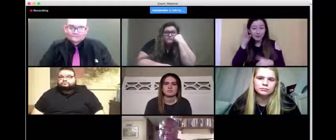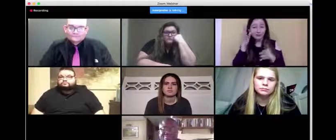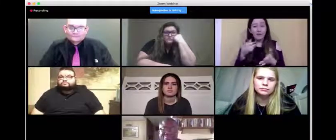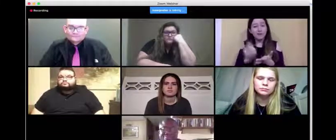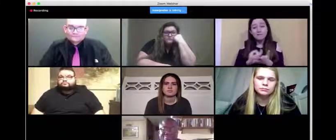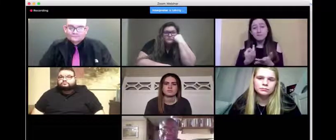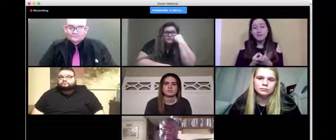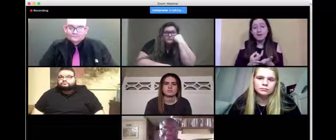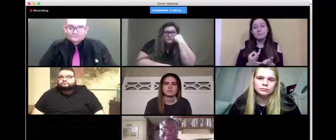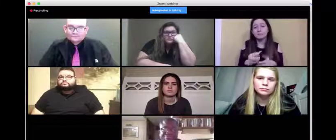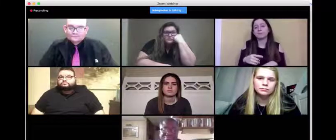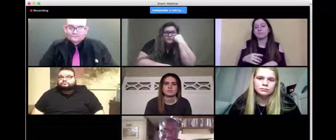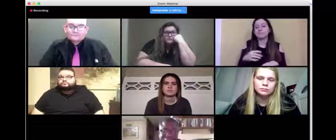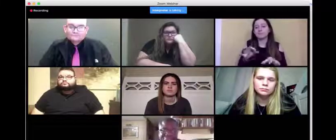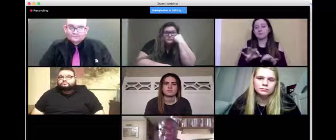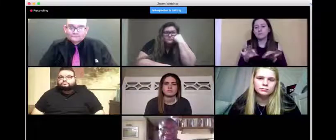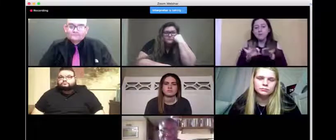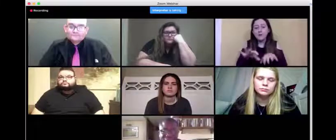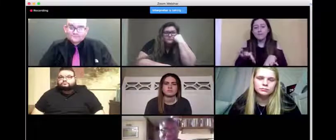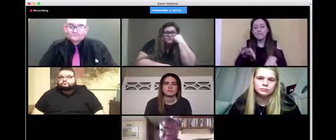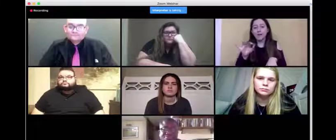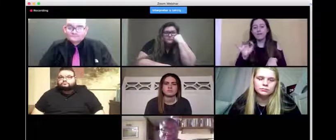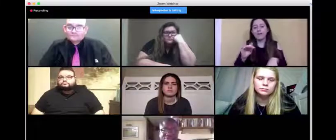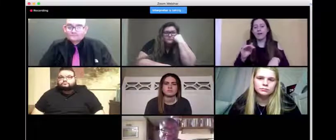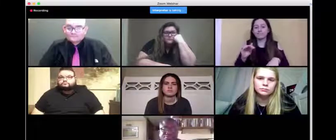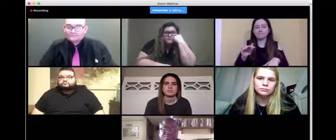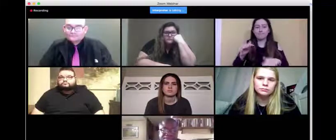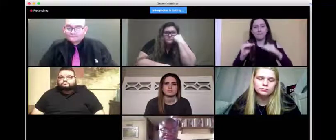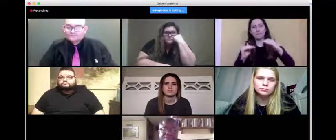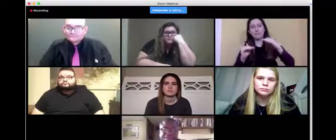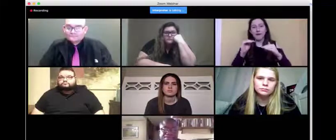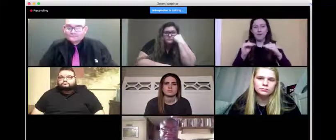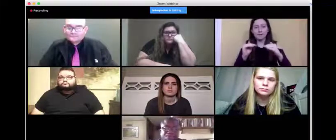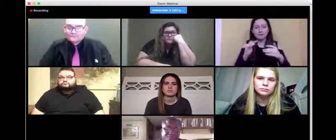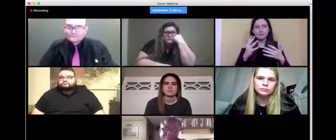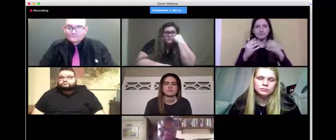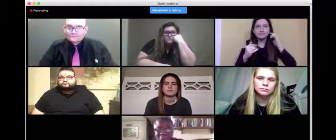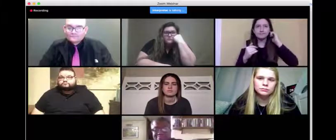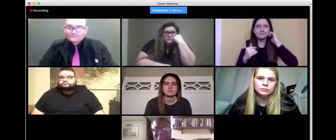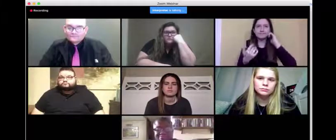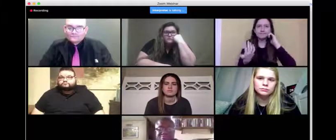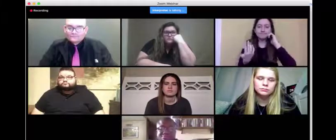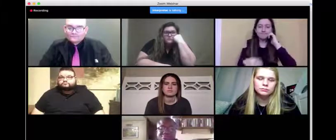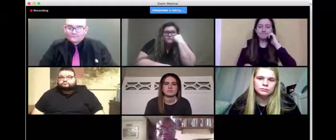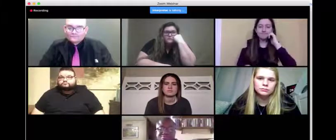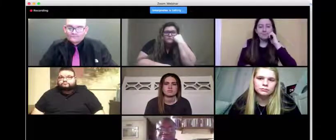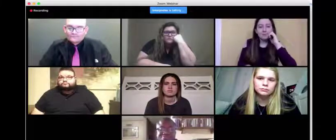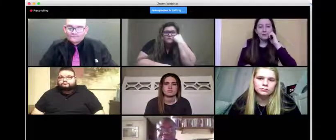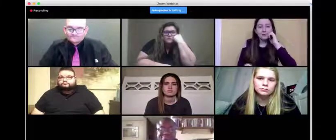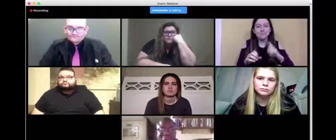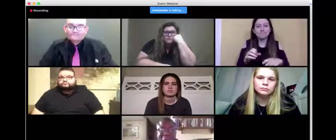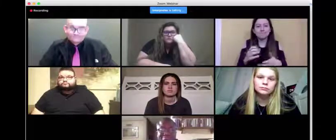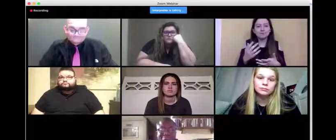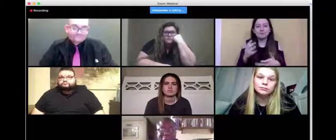that balance, I think. So social media is both a wonderful thing and it can also